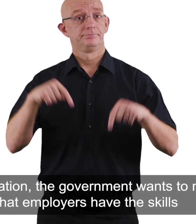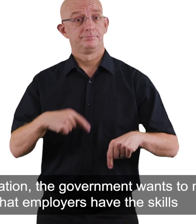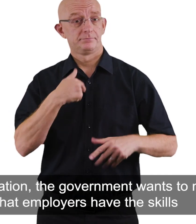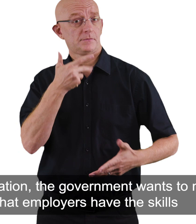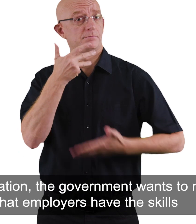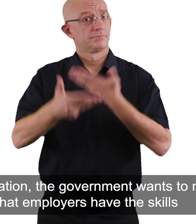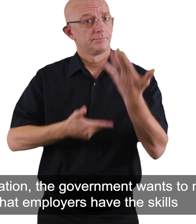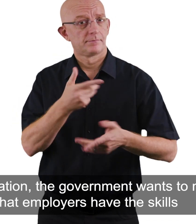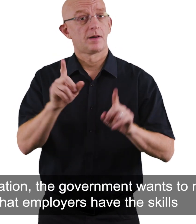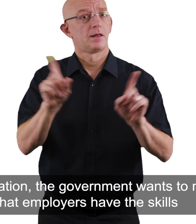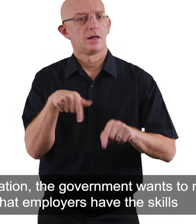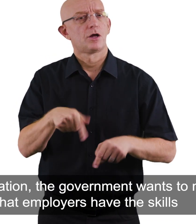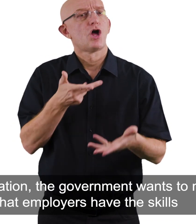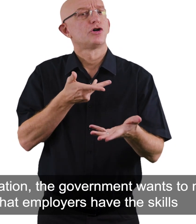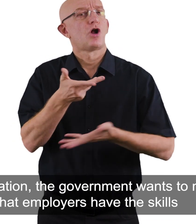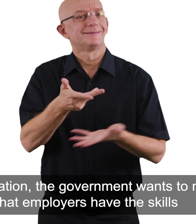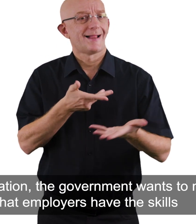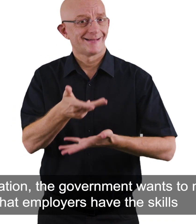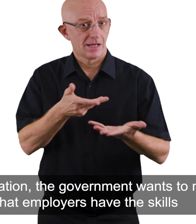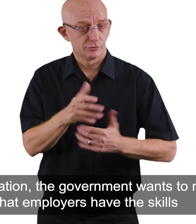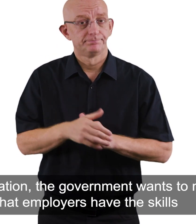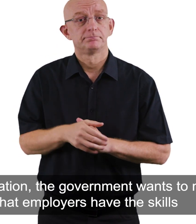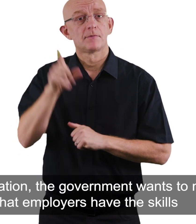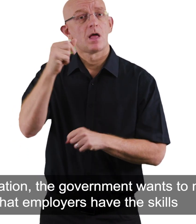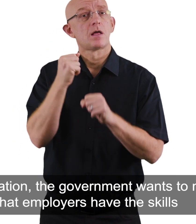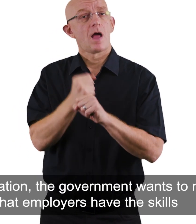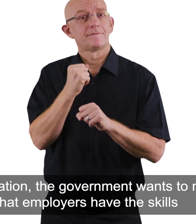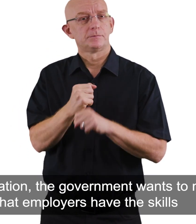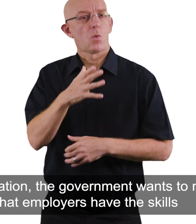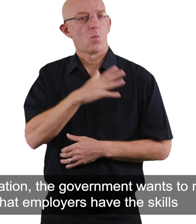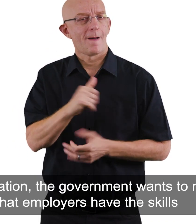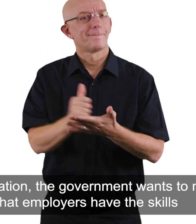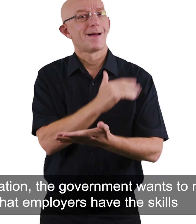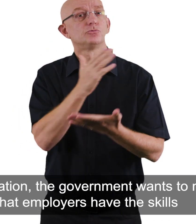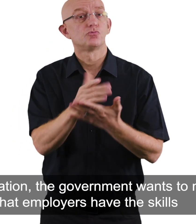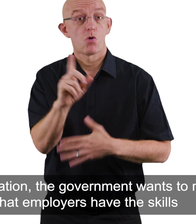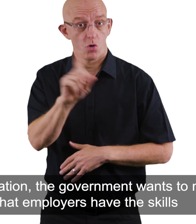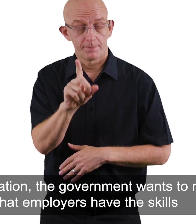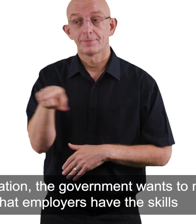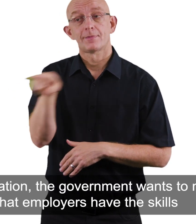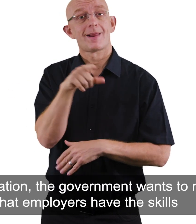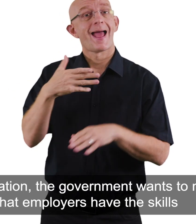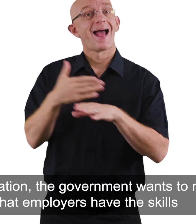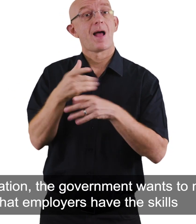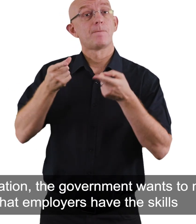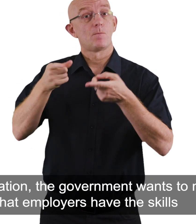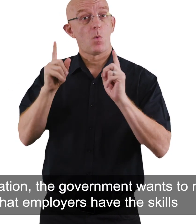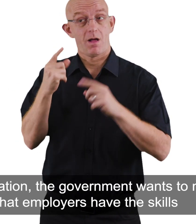In this consultation, the government wants to make sure that employers have the